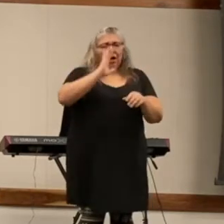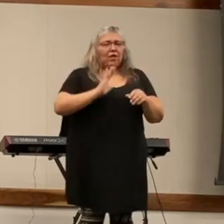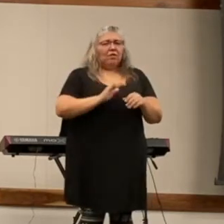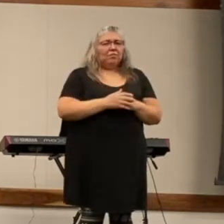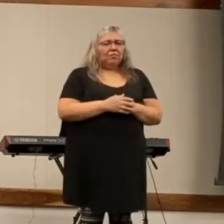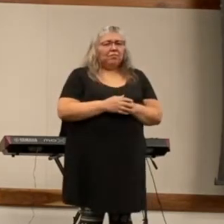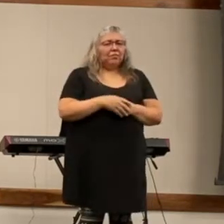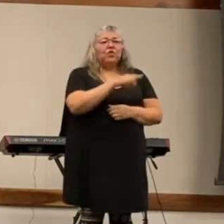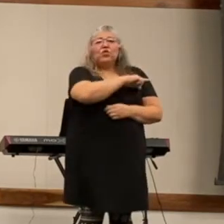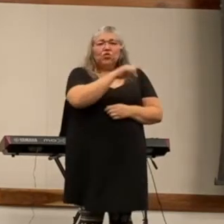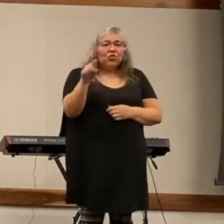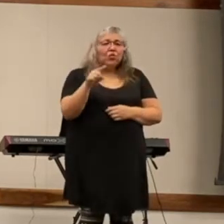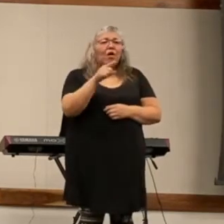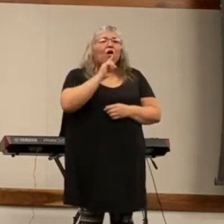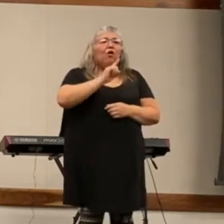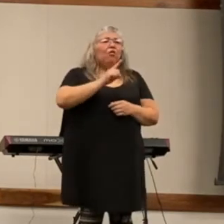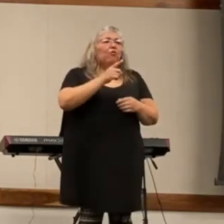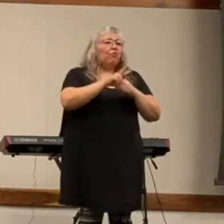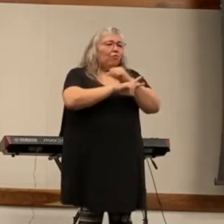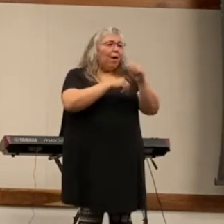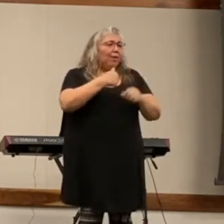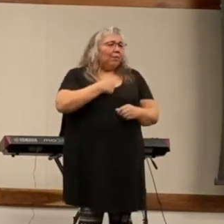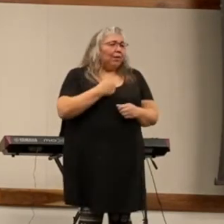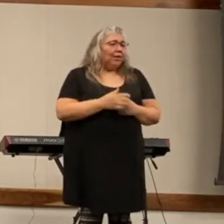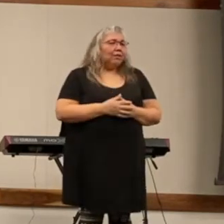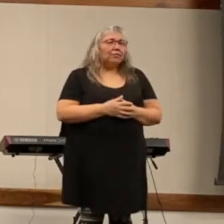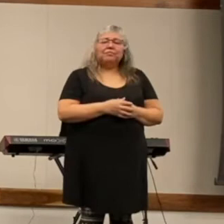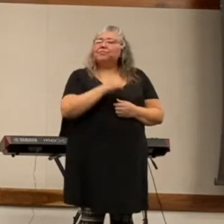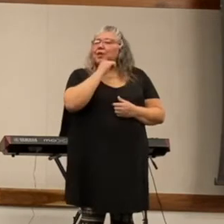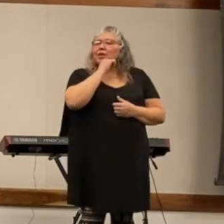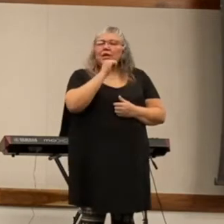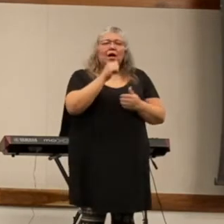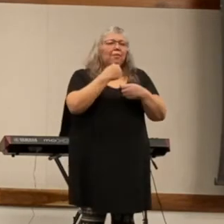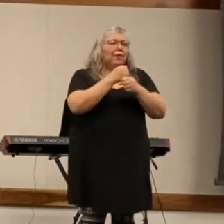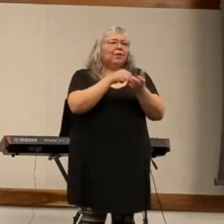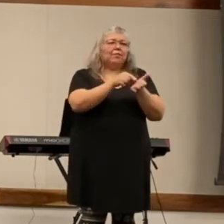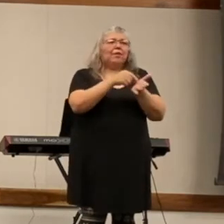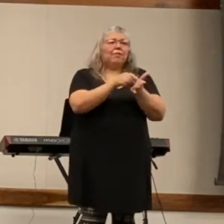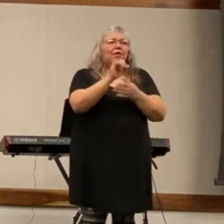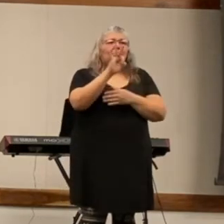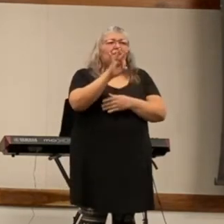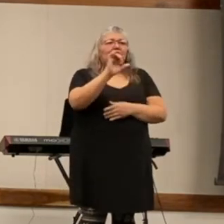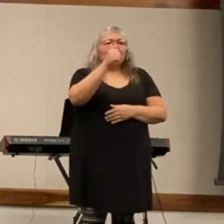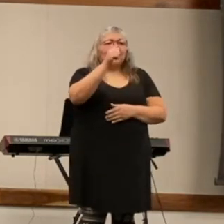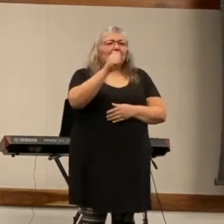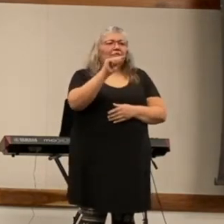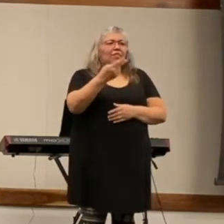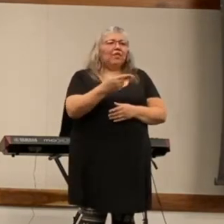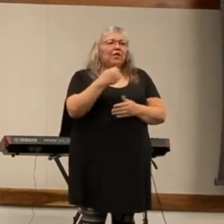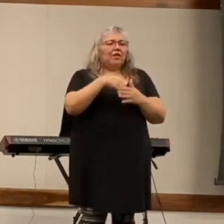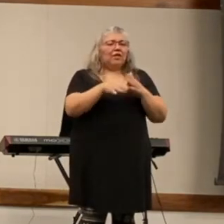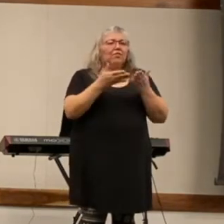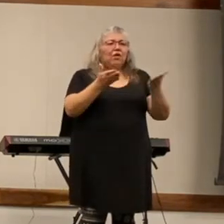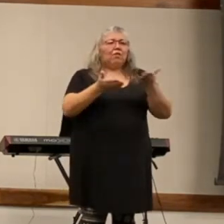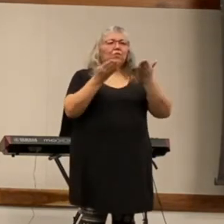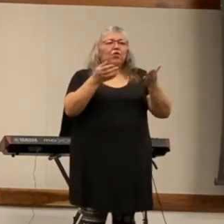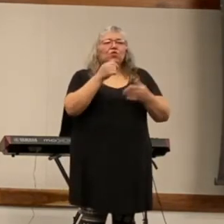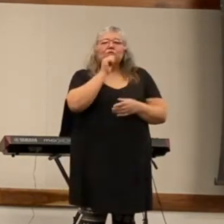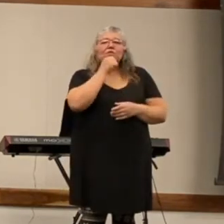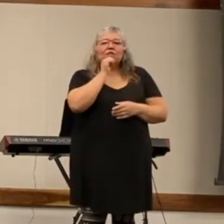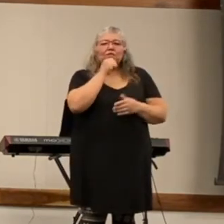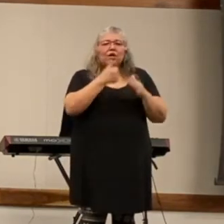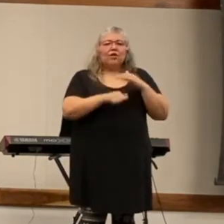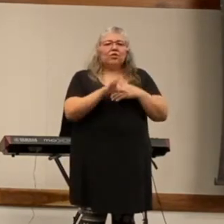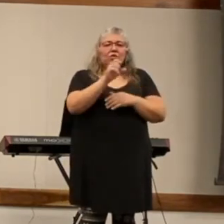me. How do we rob you, you ask? By not making the payments of the tenth and the contributions. You are suffering under a